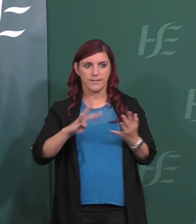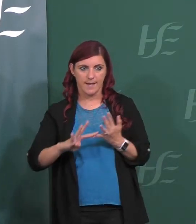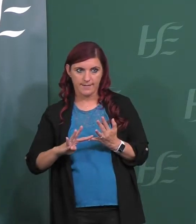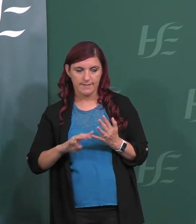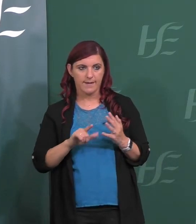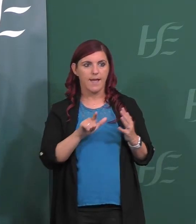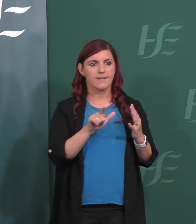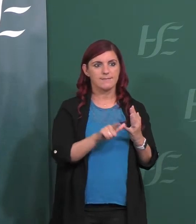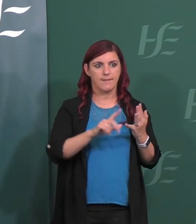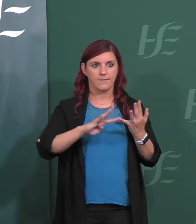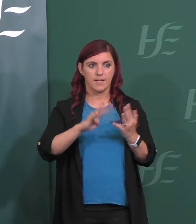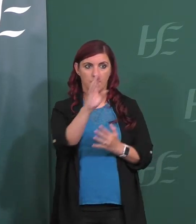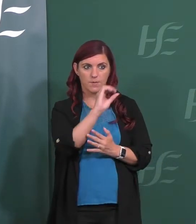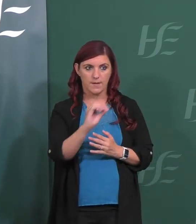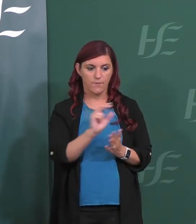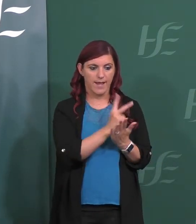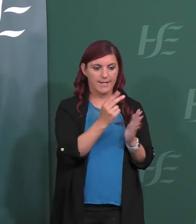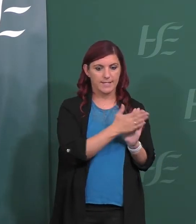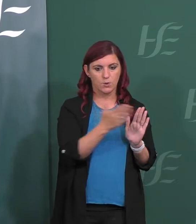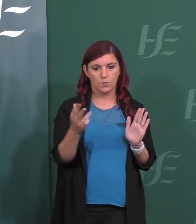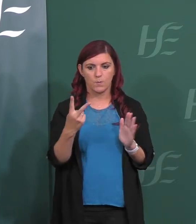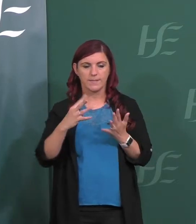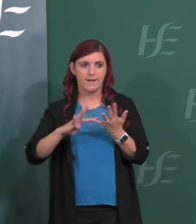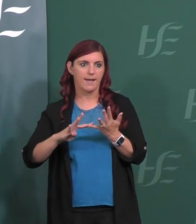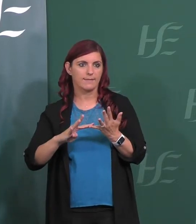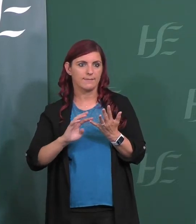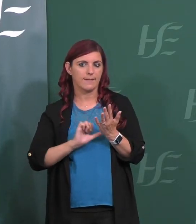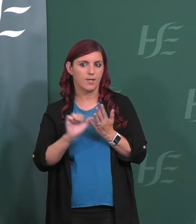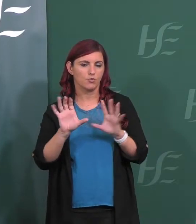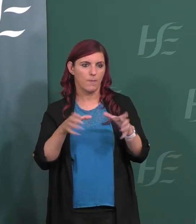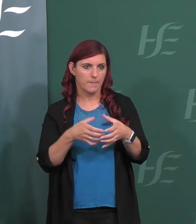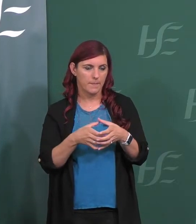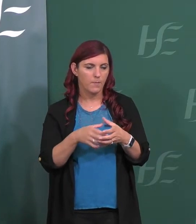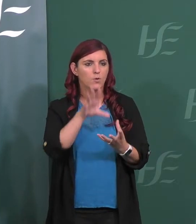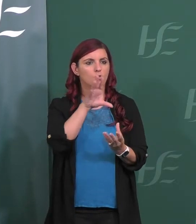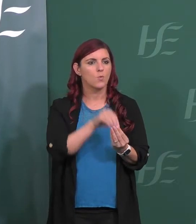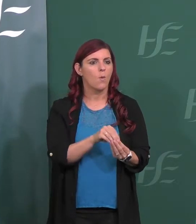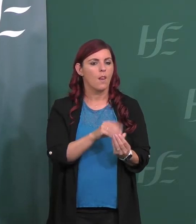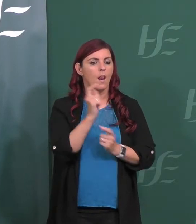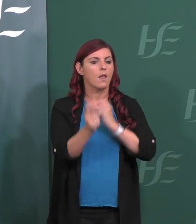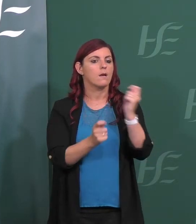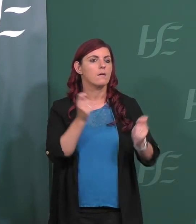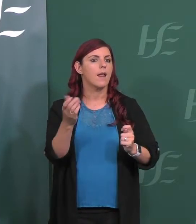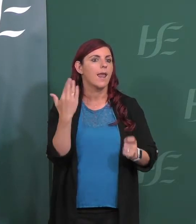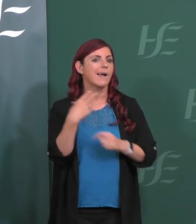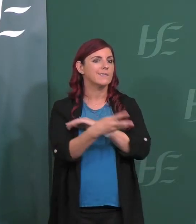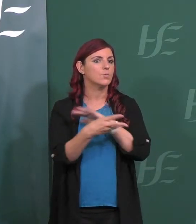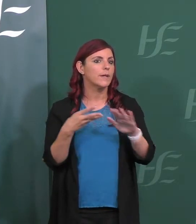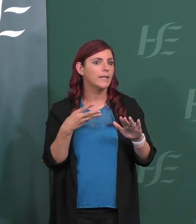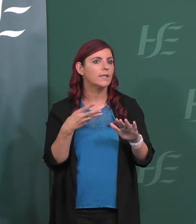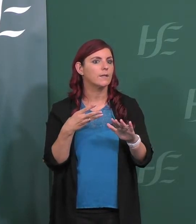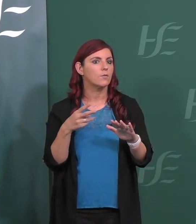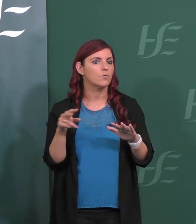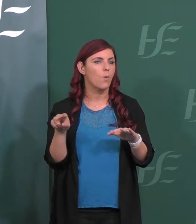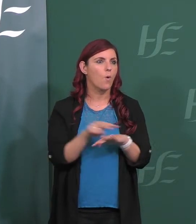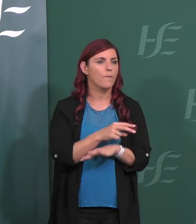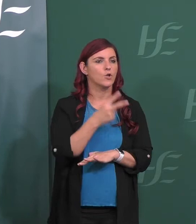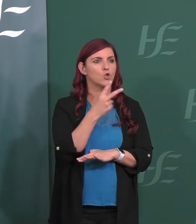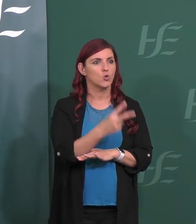ages 18 to 29. And just on overall total administrations, last week we administered just over